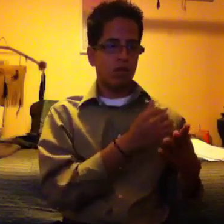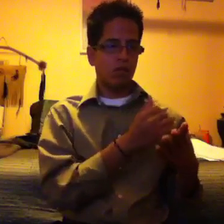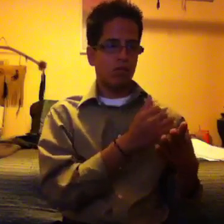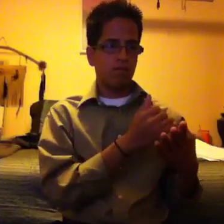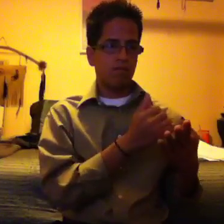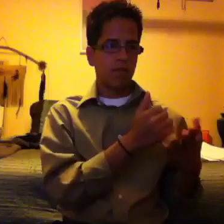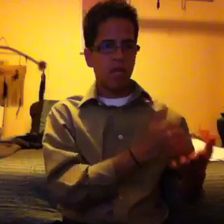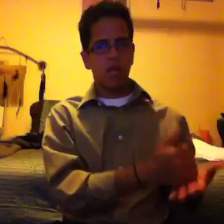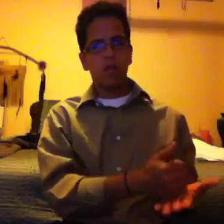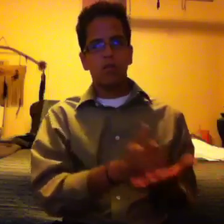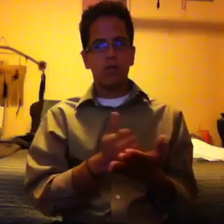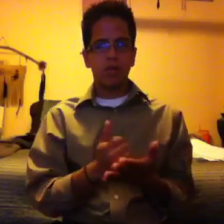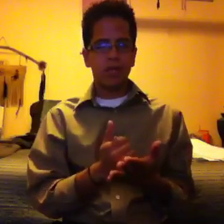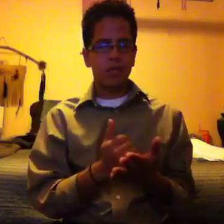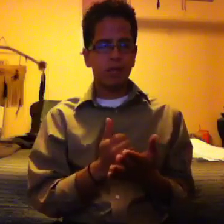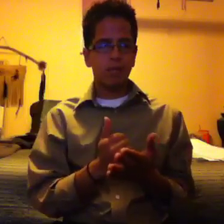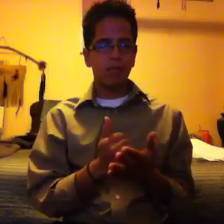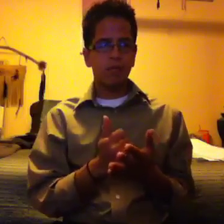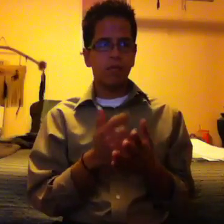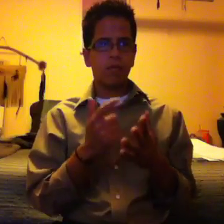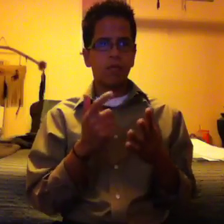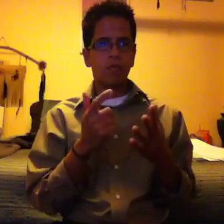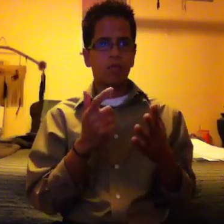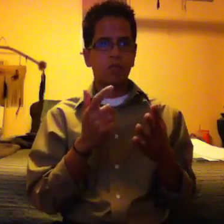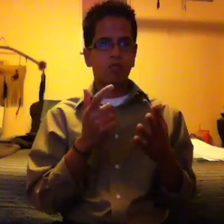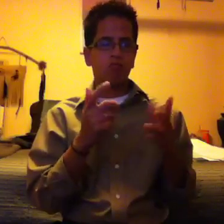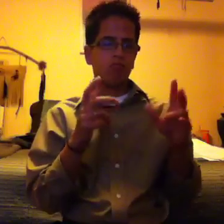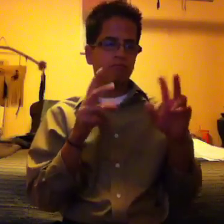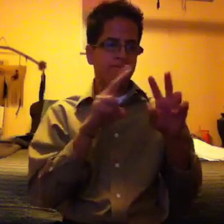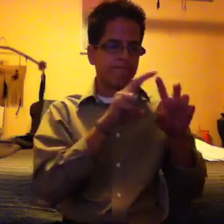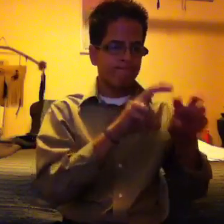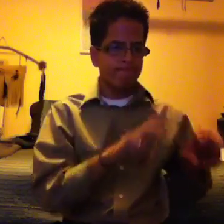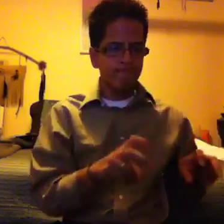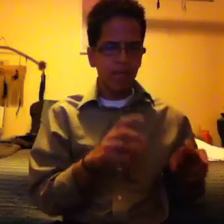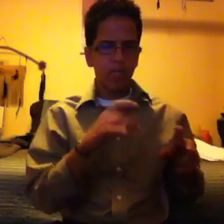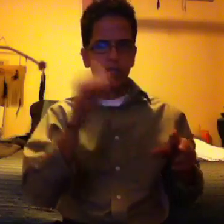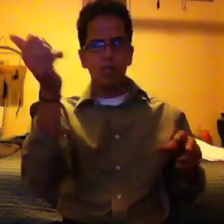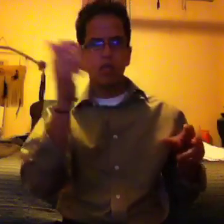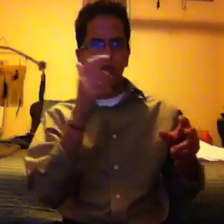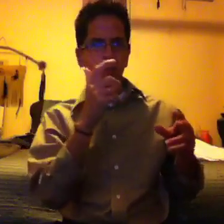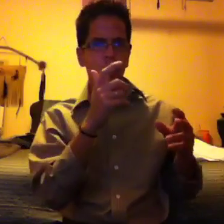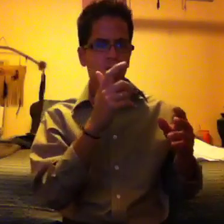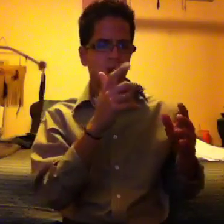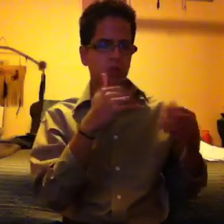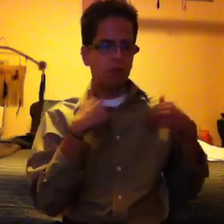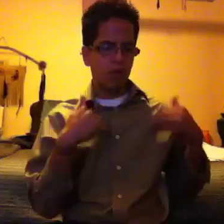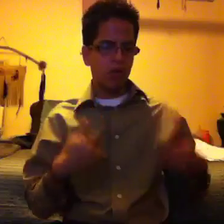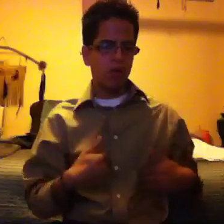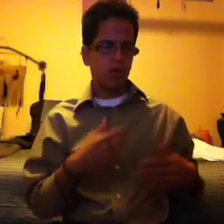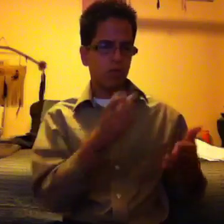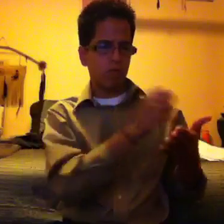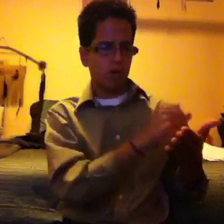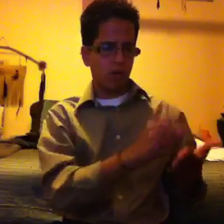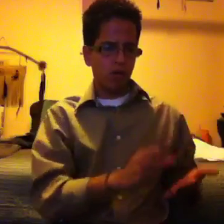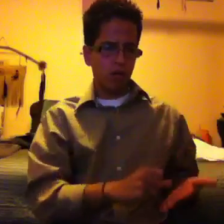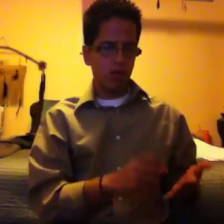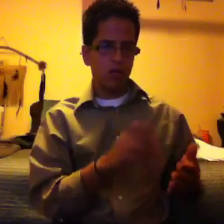become writers creating a new body of knowledge with their report. So even, just thinking about using that with freshman students